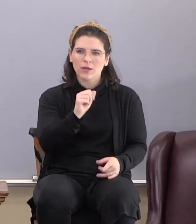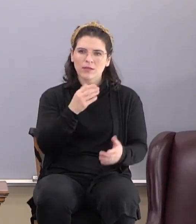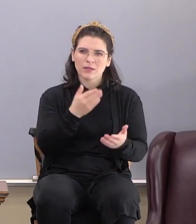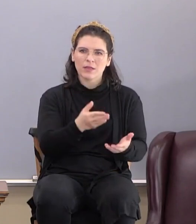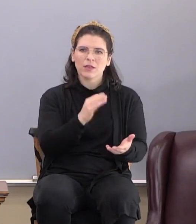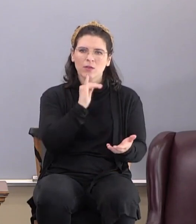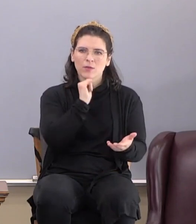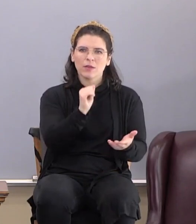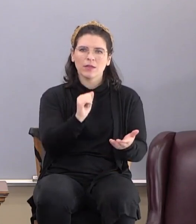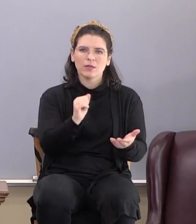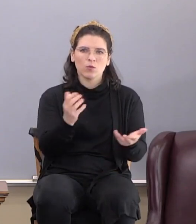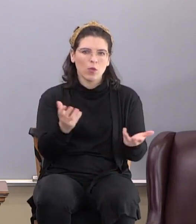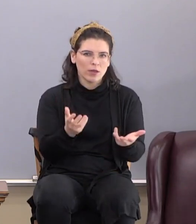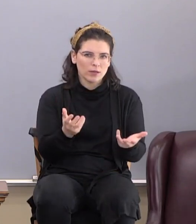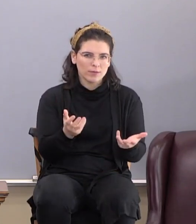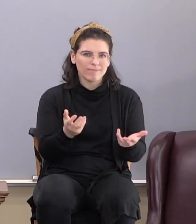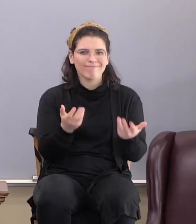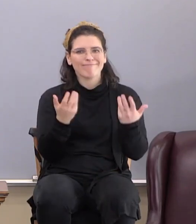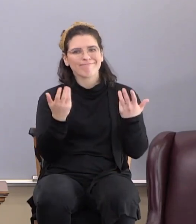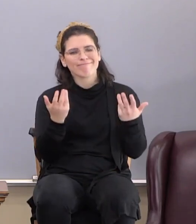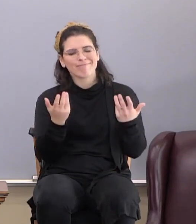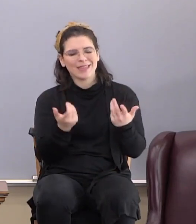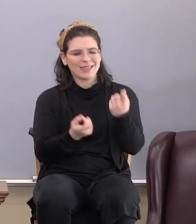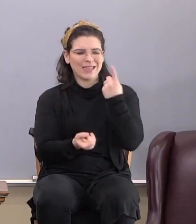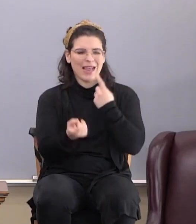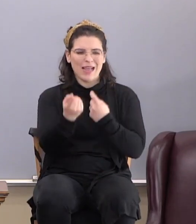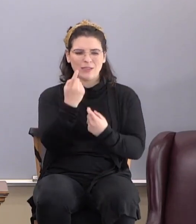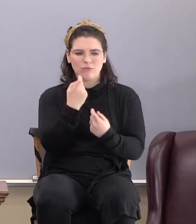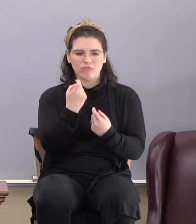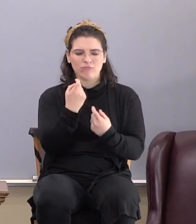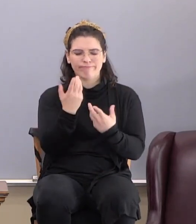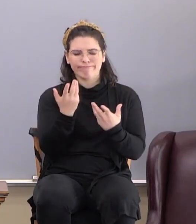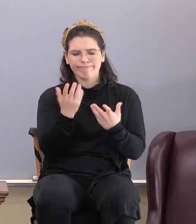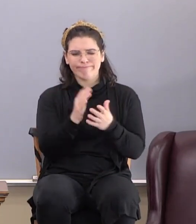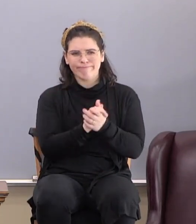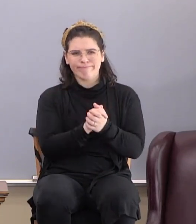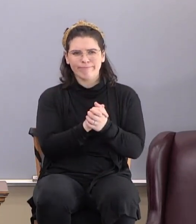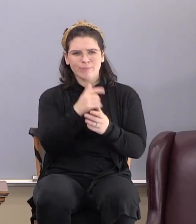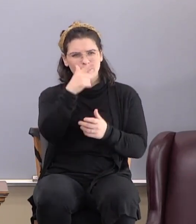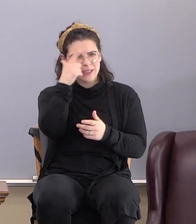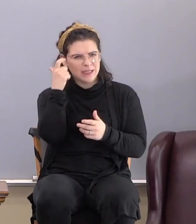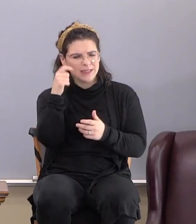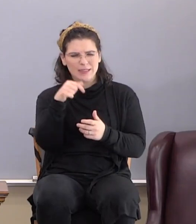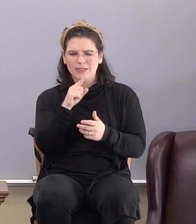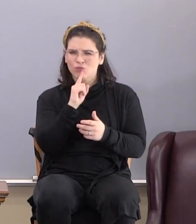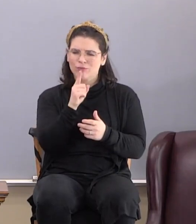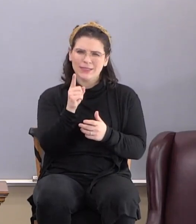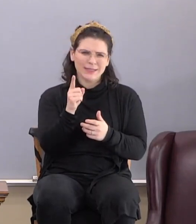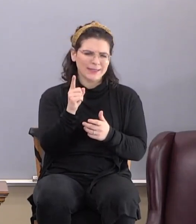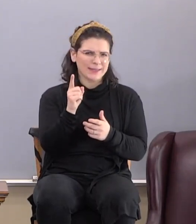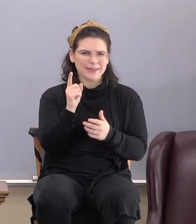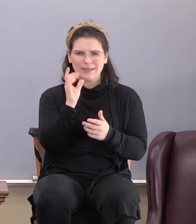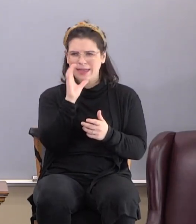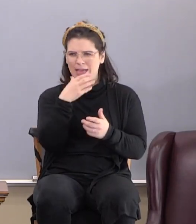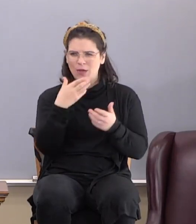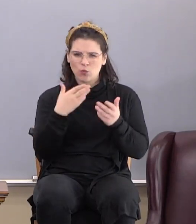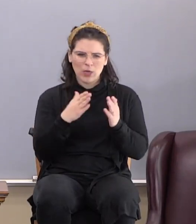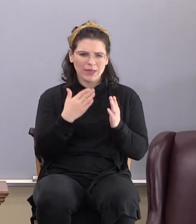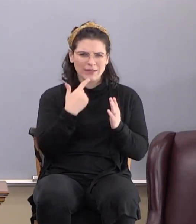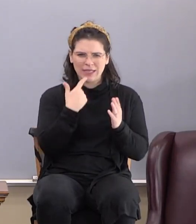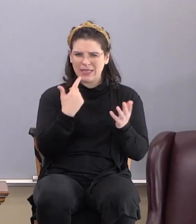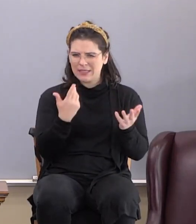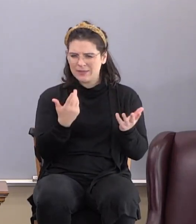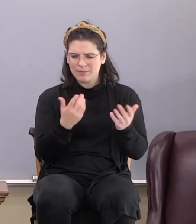what? Now, let's ask ourselves a question, because this is really a rather odd way of saying